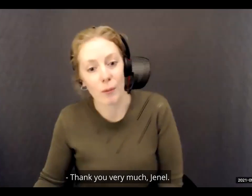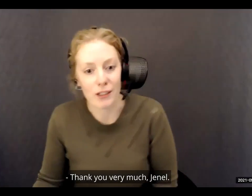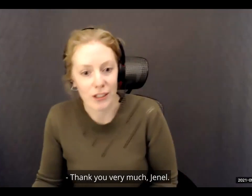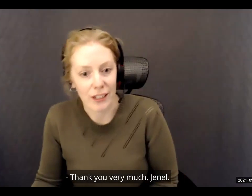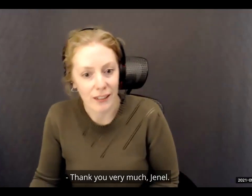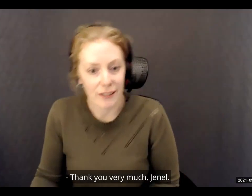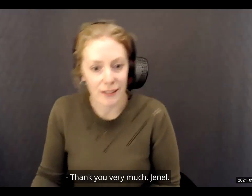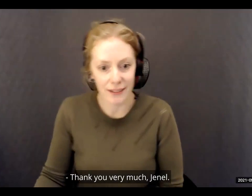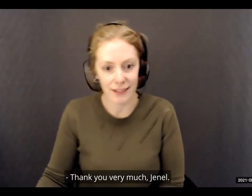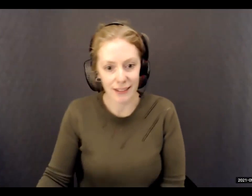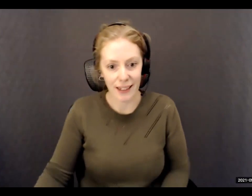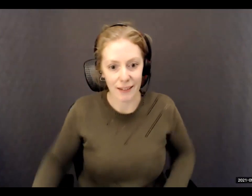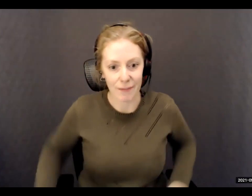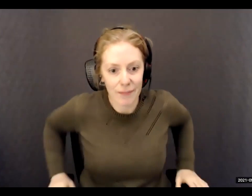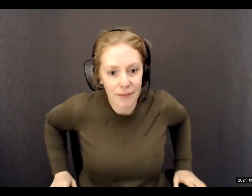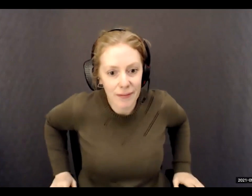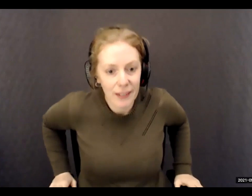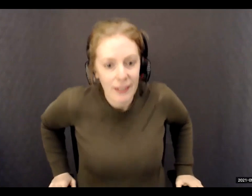Thank you very much, Janelle.